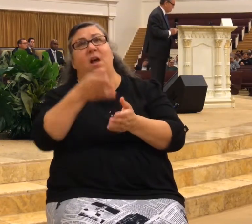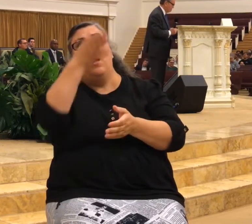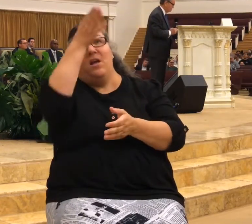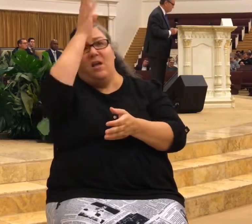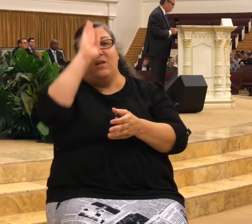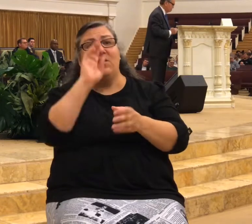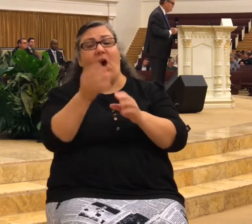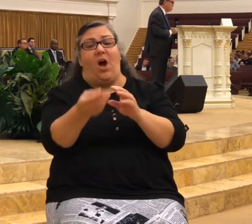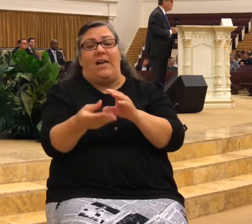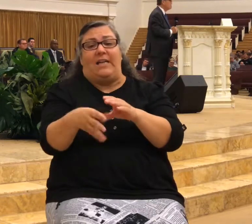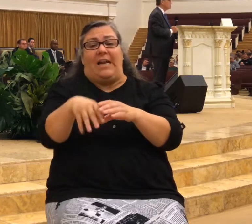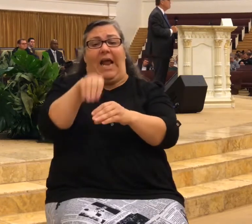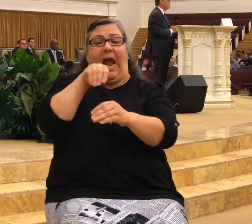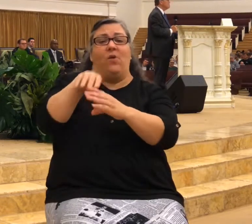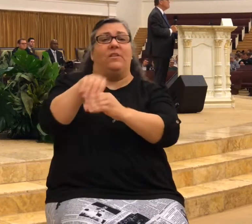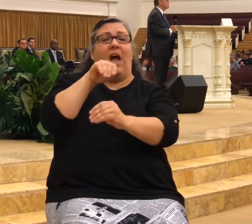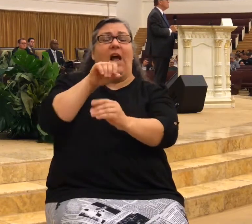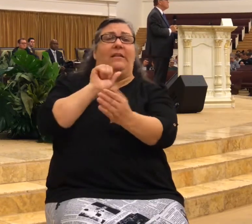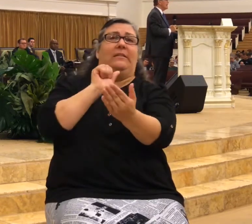outside.